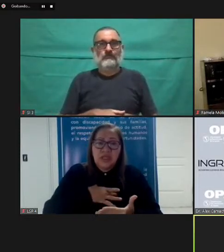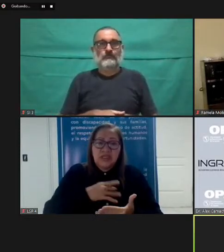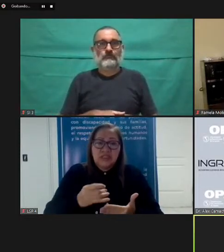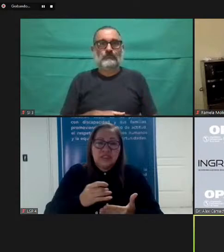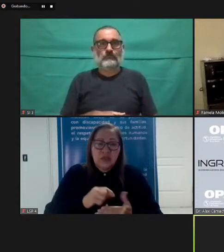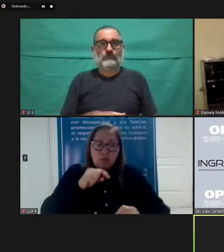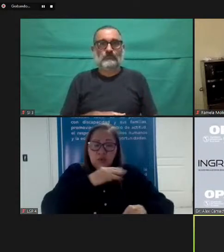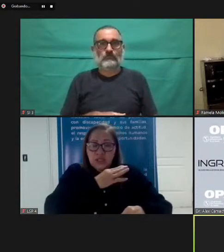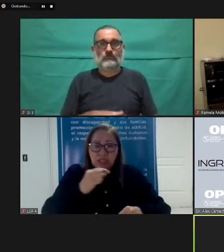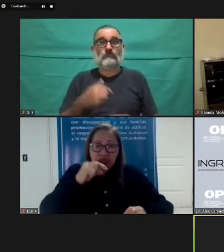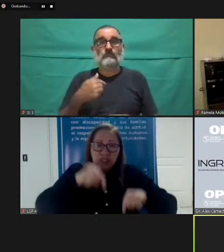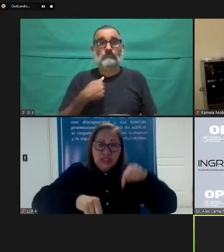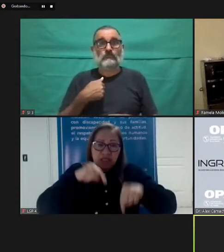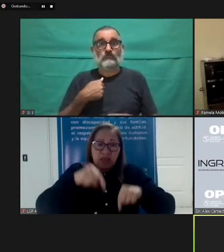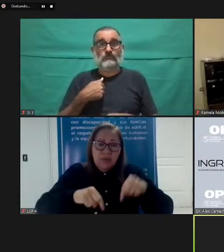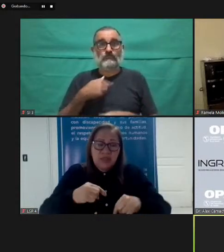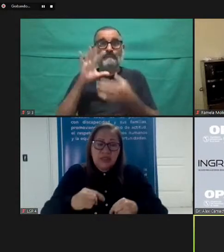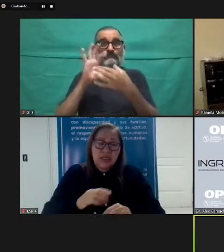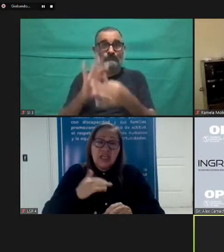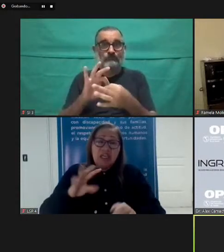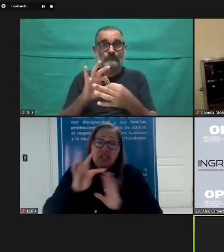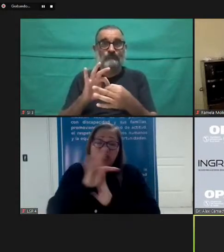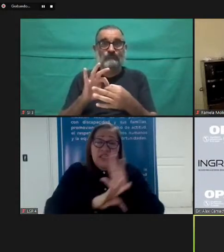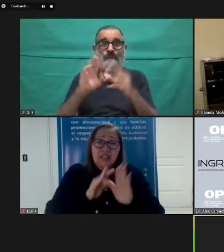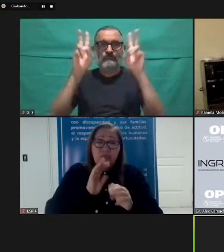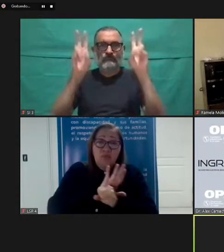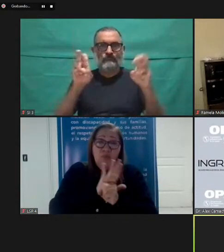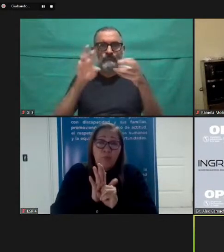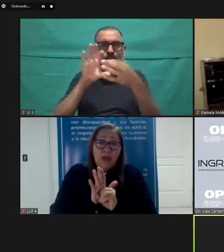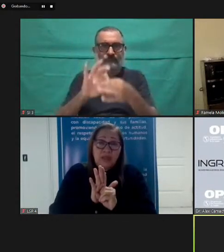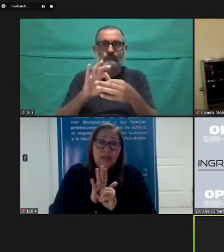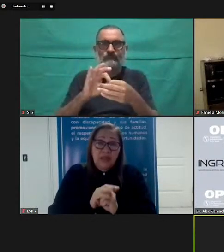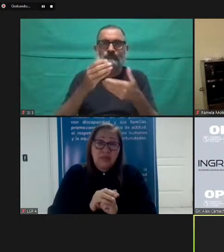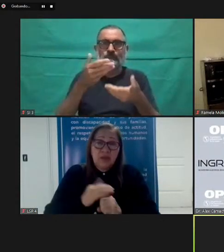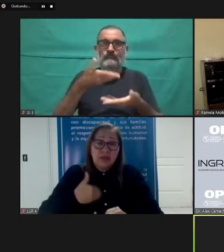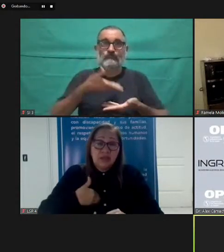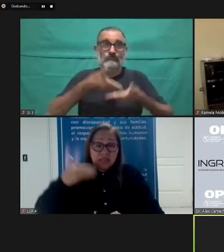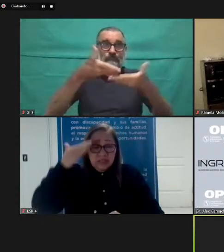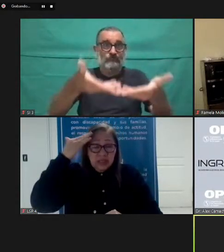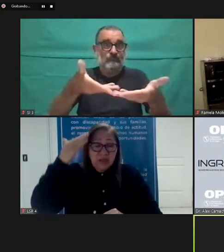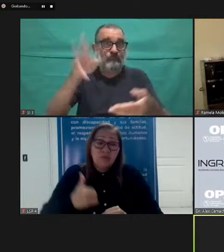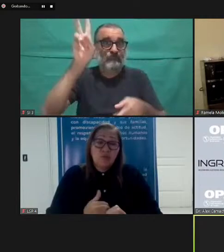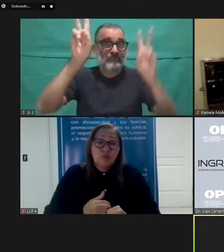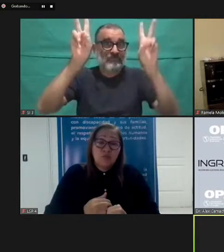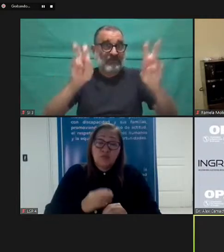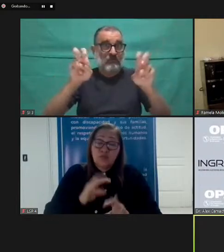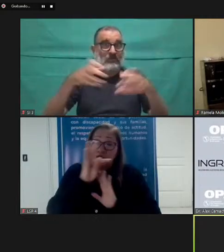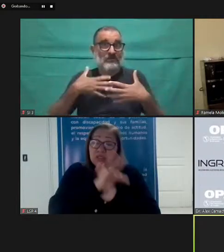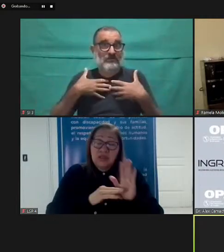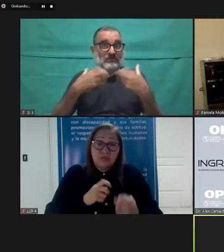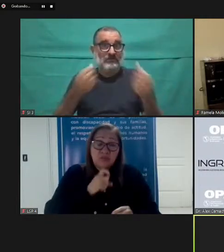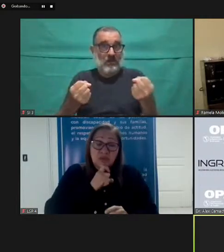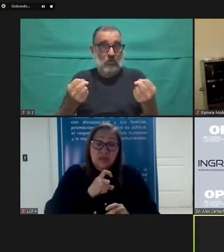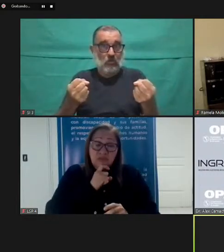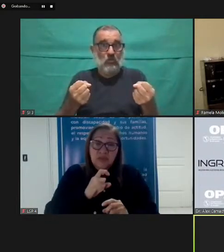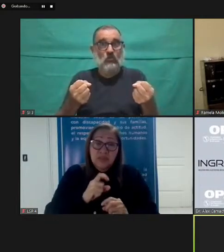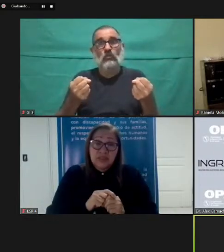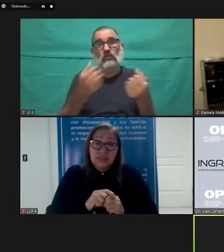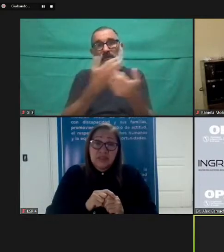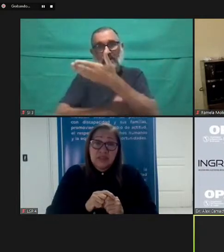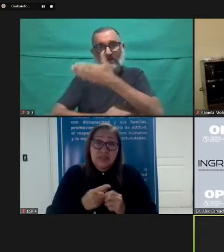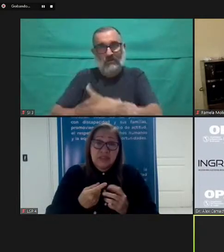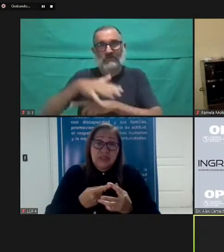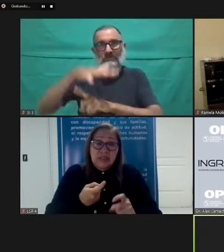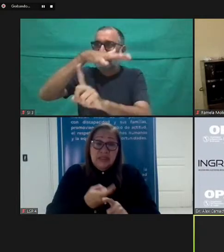so here regarding health and disability in the context of the pandemic we know that this has been very difficult